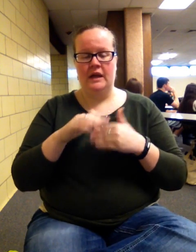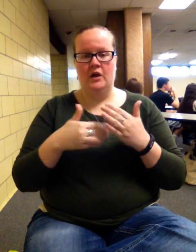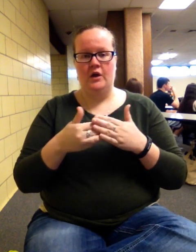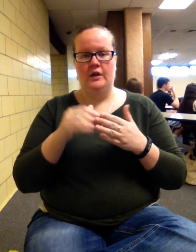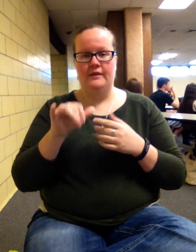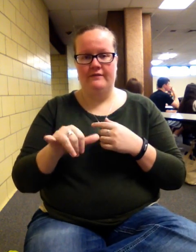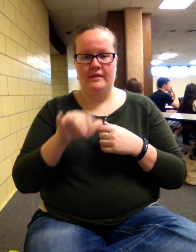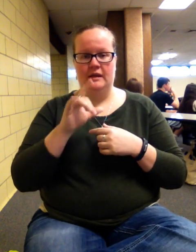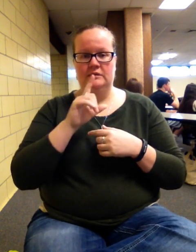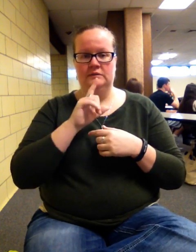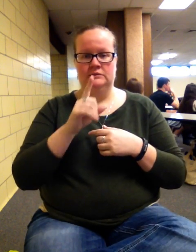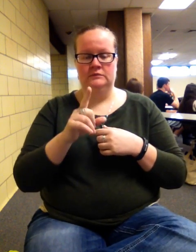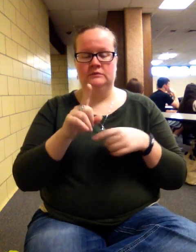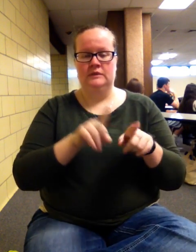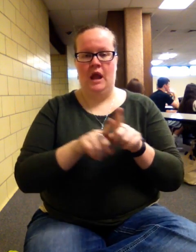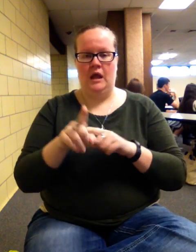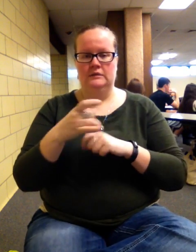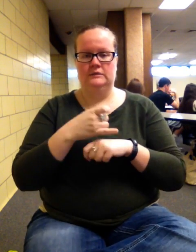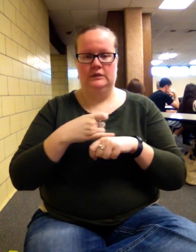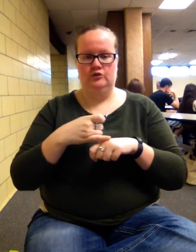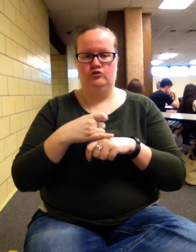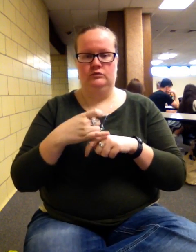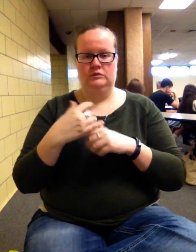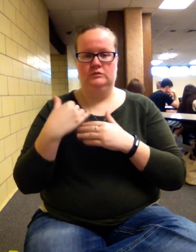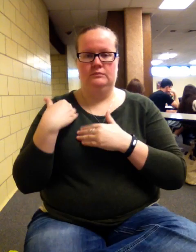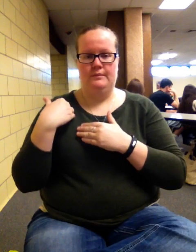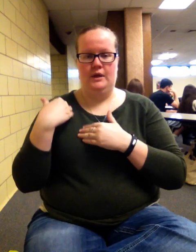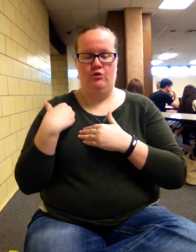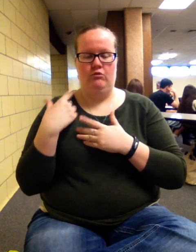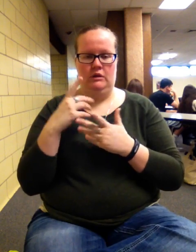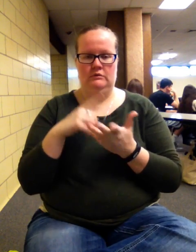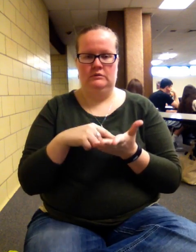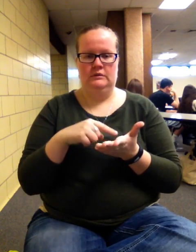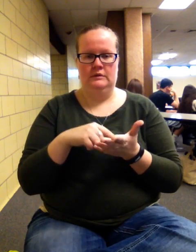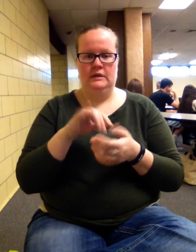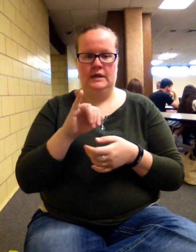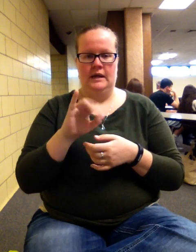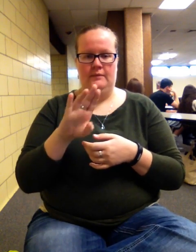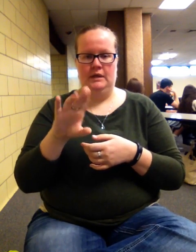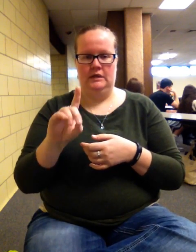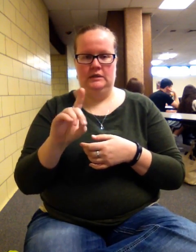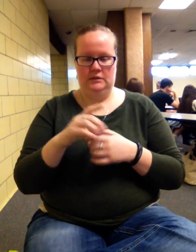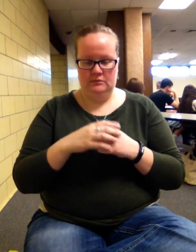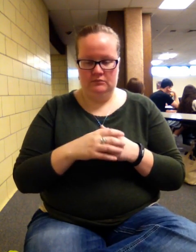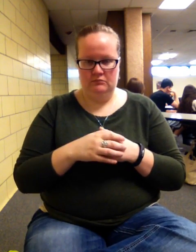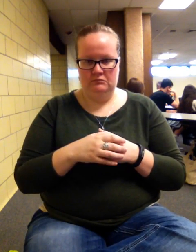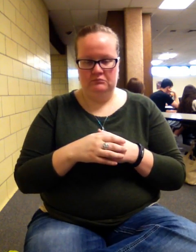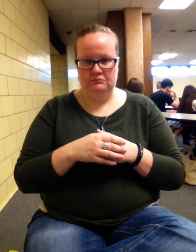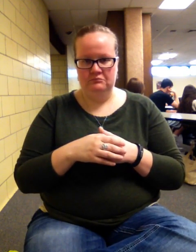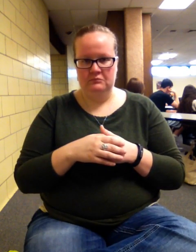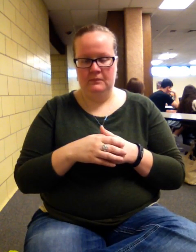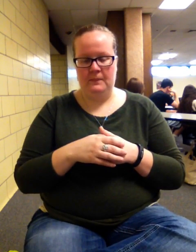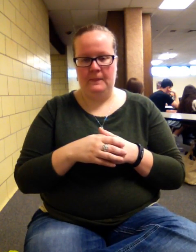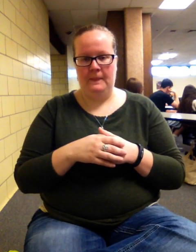as interest-bearing debt. So IBD, I write that as interest-bearing debt.